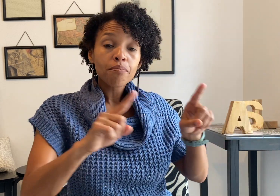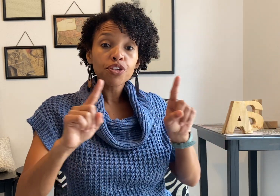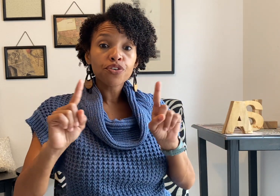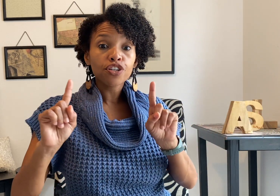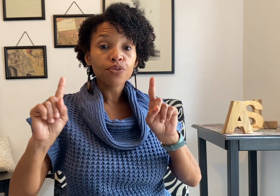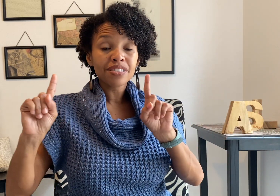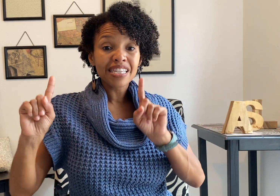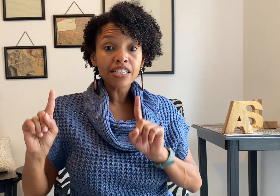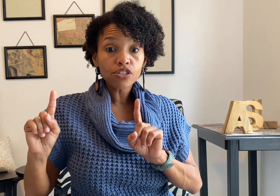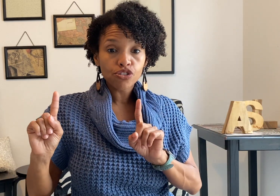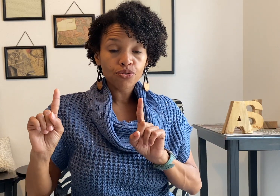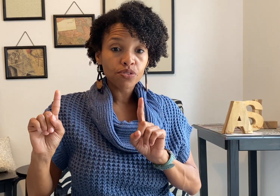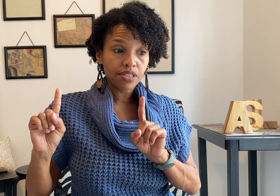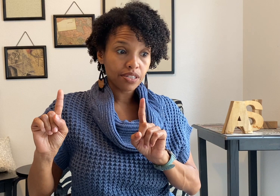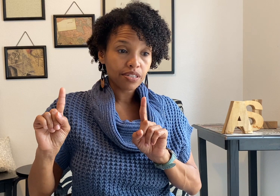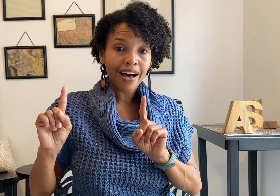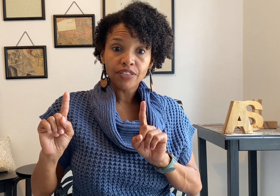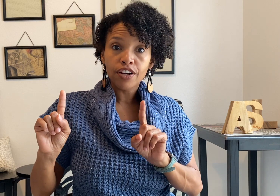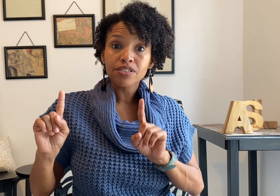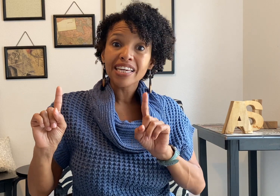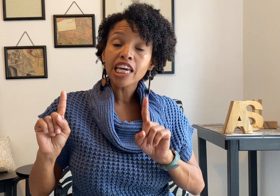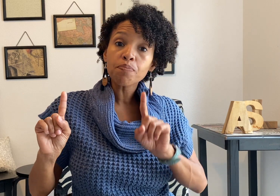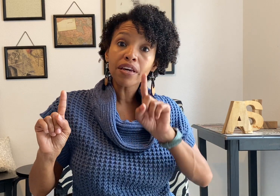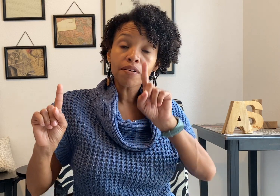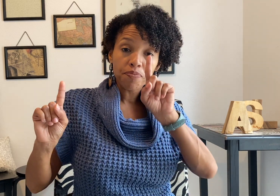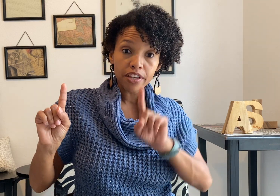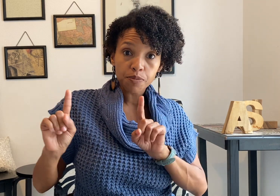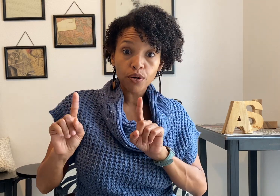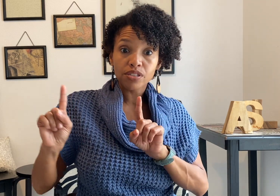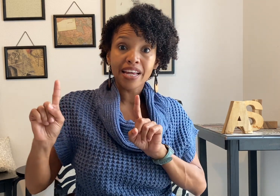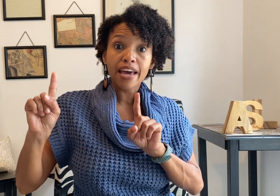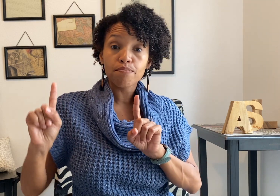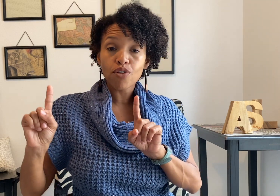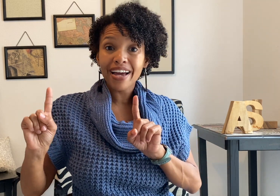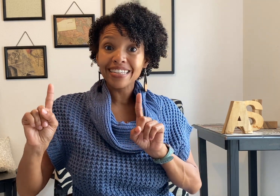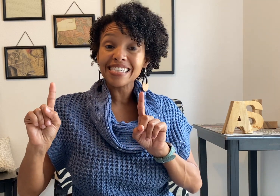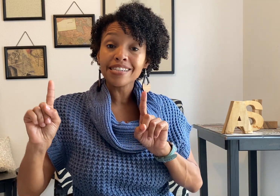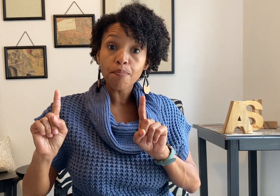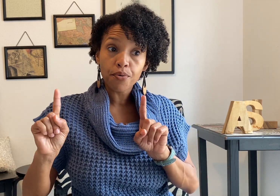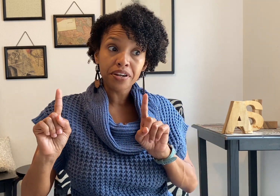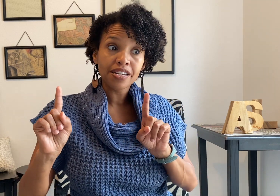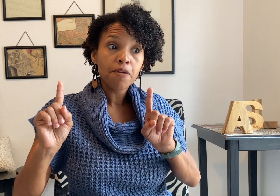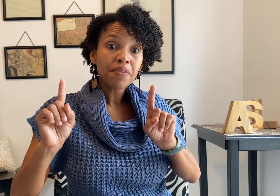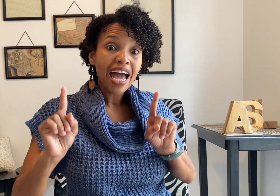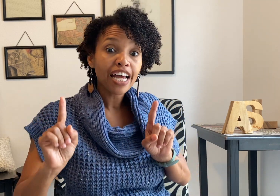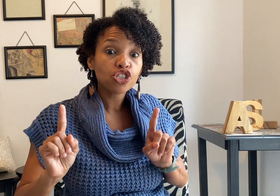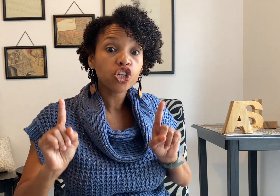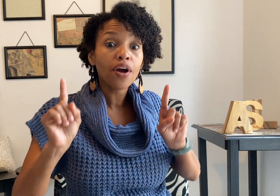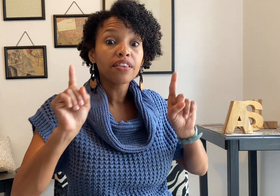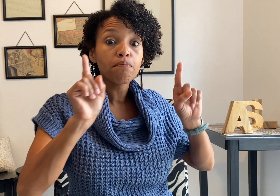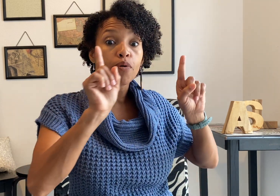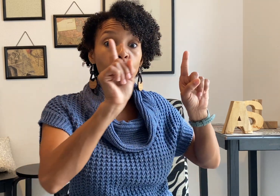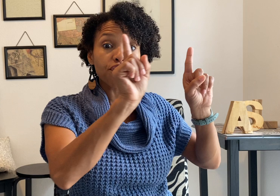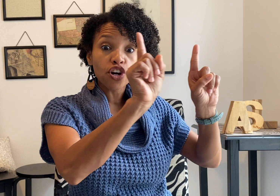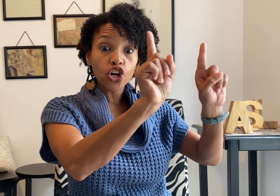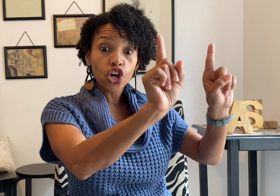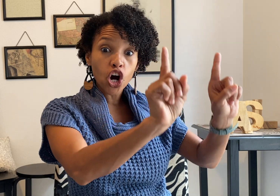you could use these two classifiers, keeping this person and Brian separate and showing them both